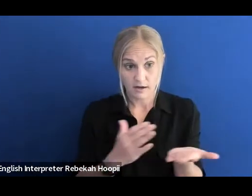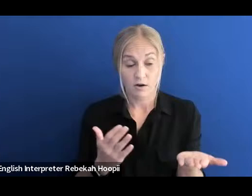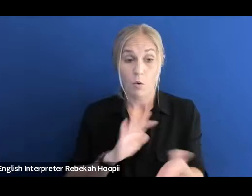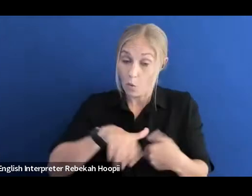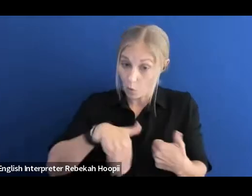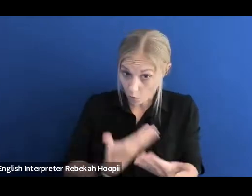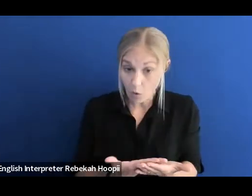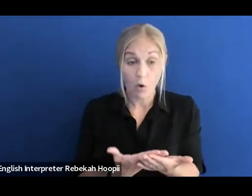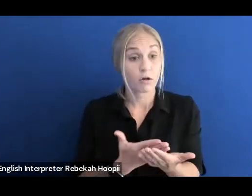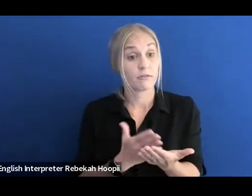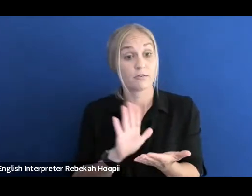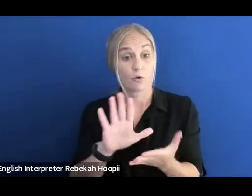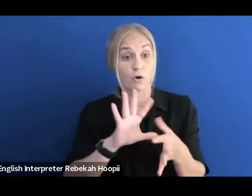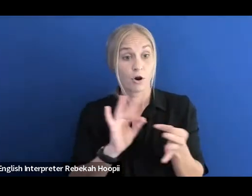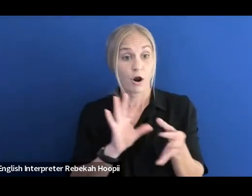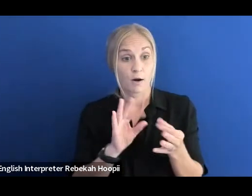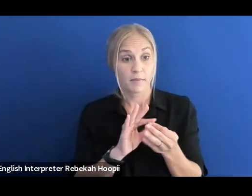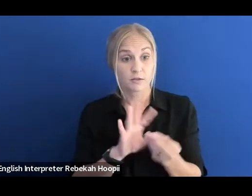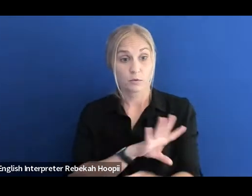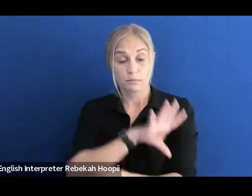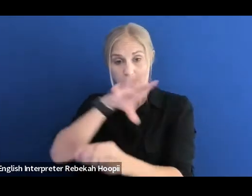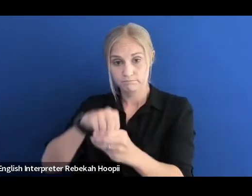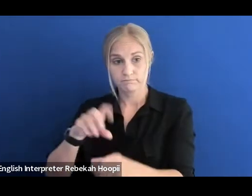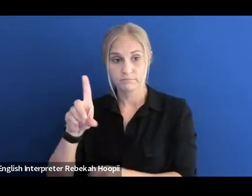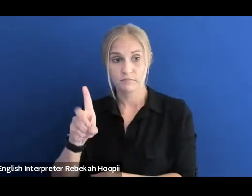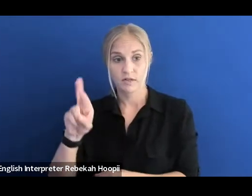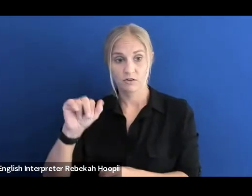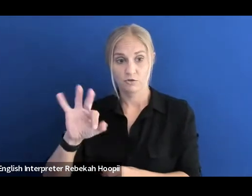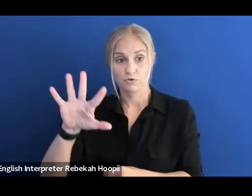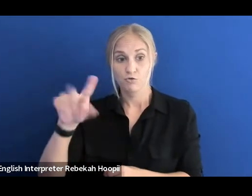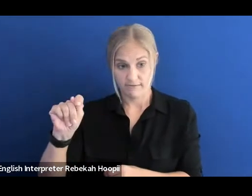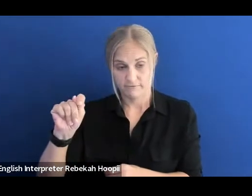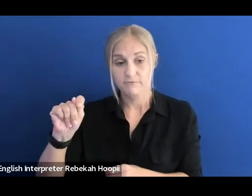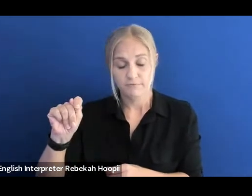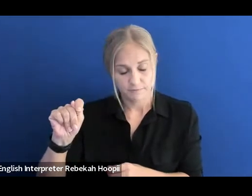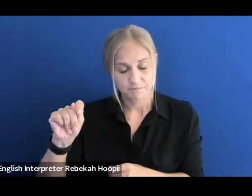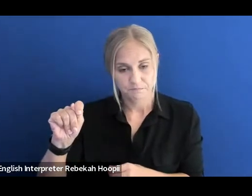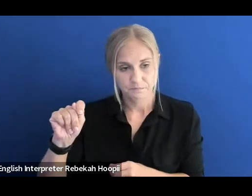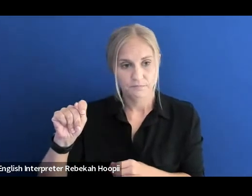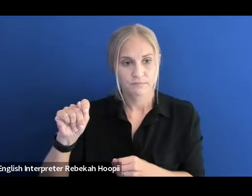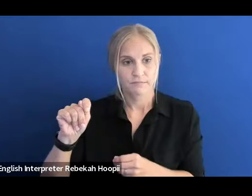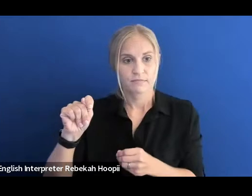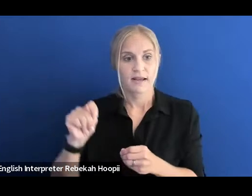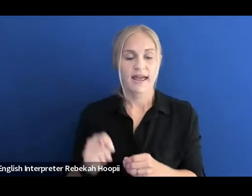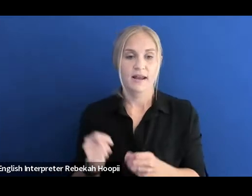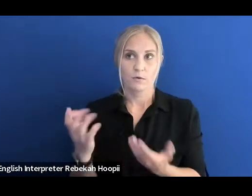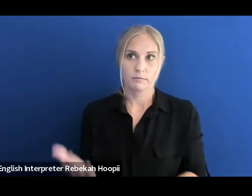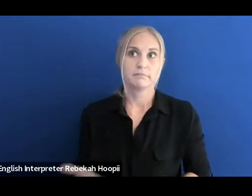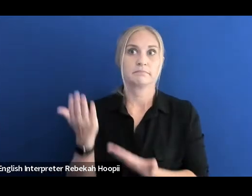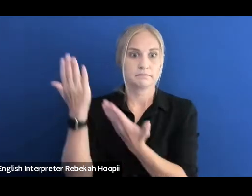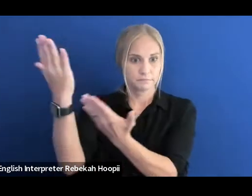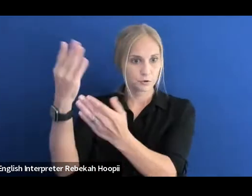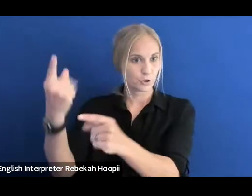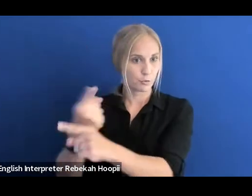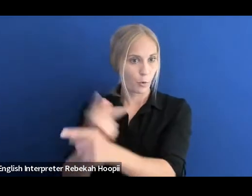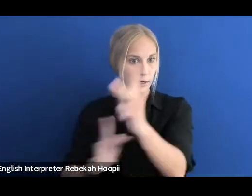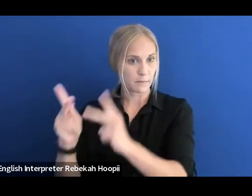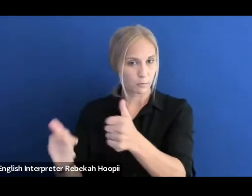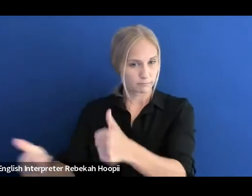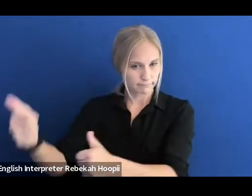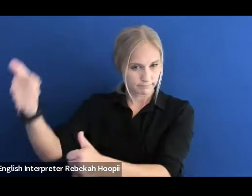comments will then become part of the draft EIS, and it'll get updated to address comments appropriately. Thank you.